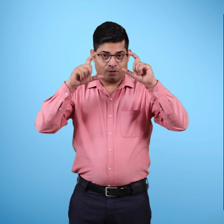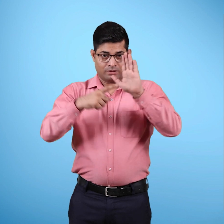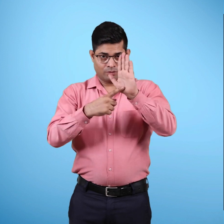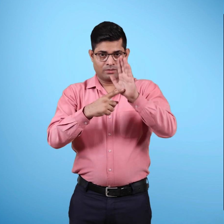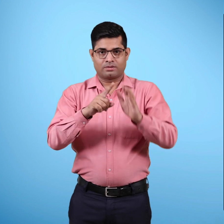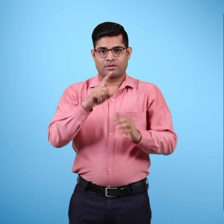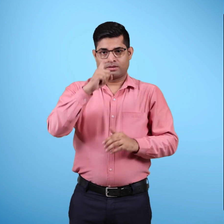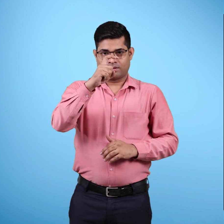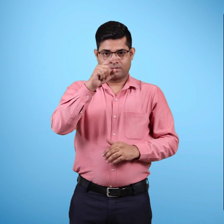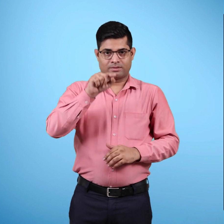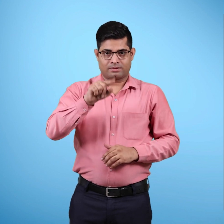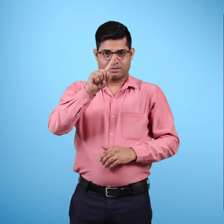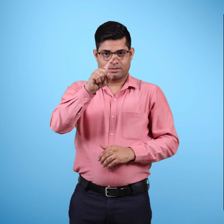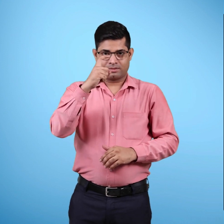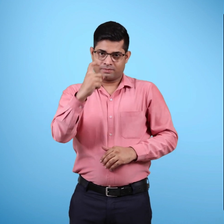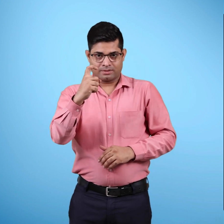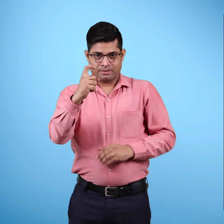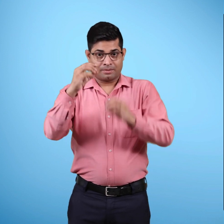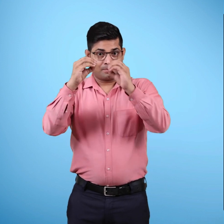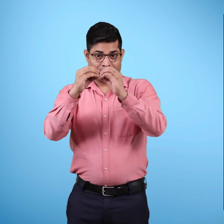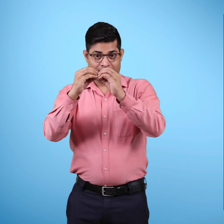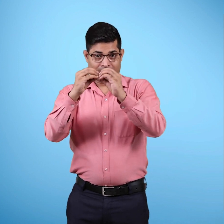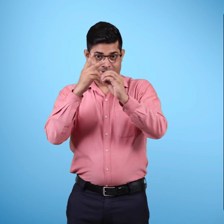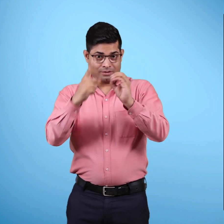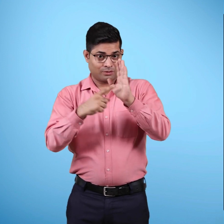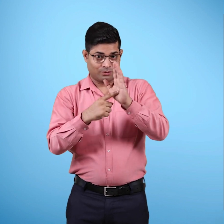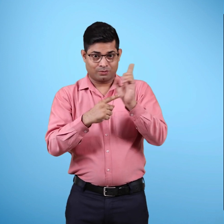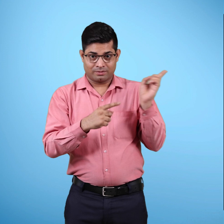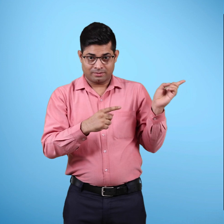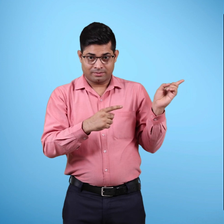Plants with roots as shown in figure 7.17b